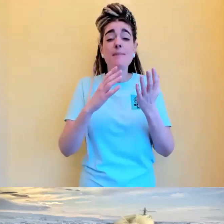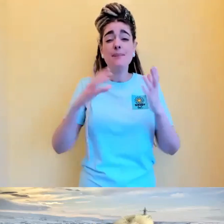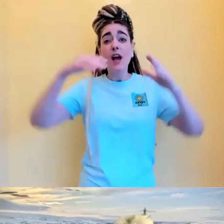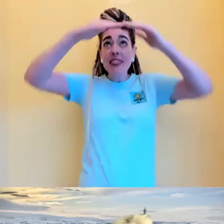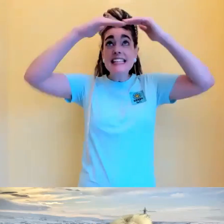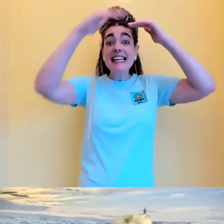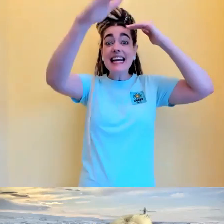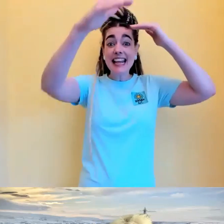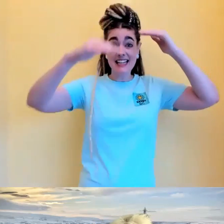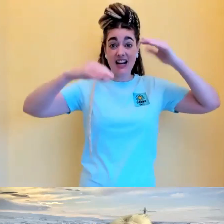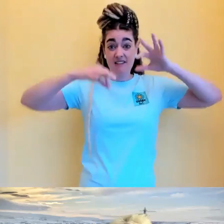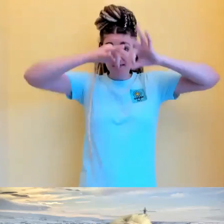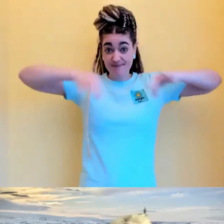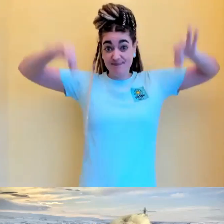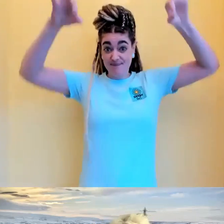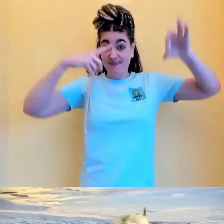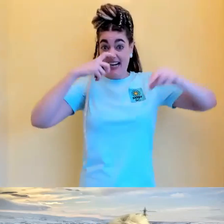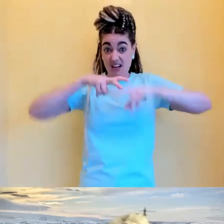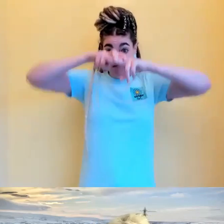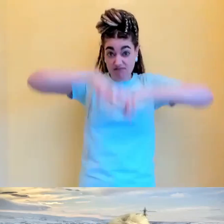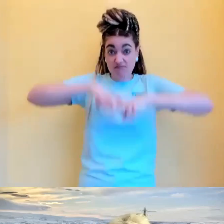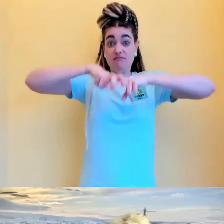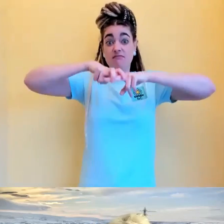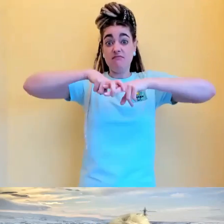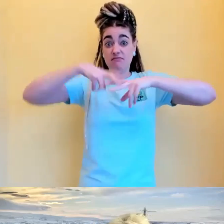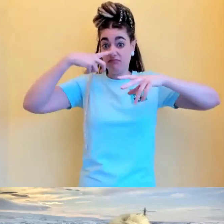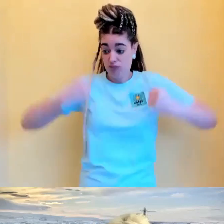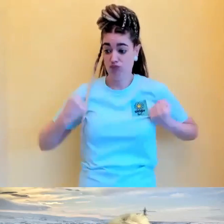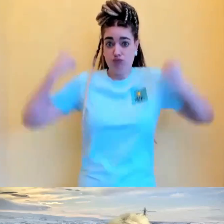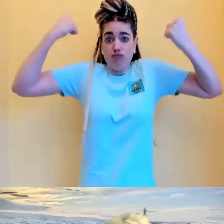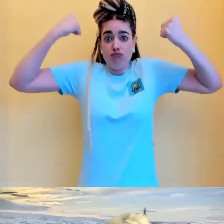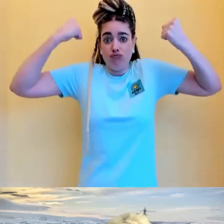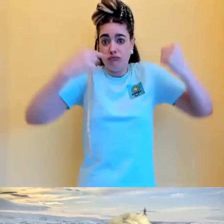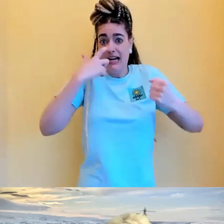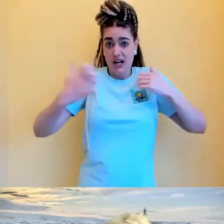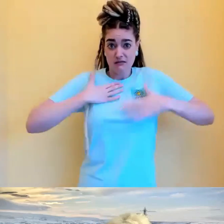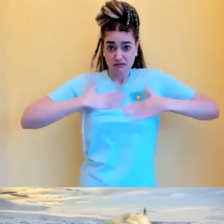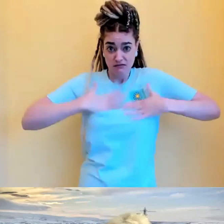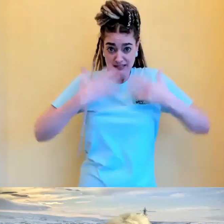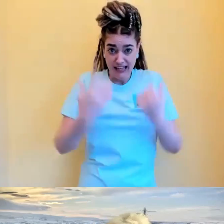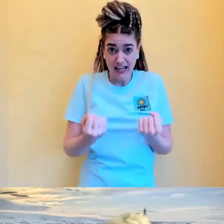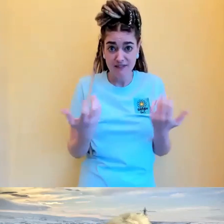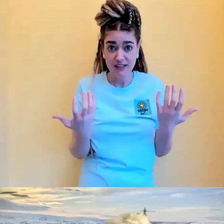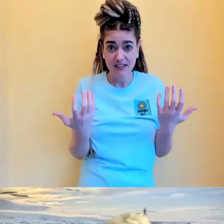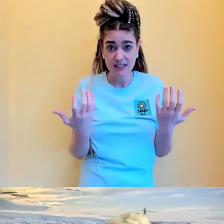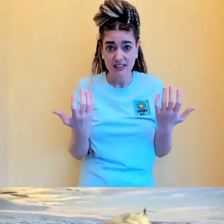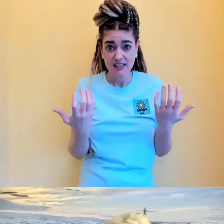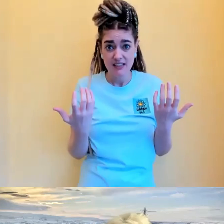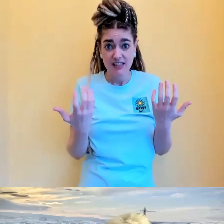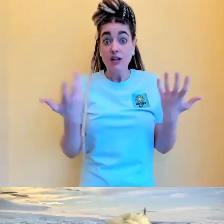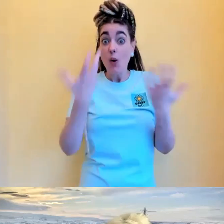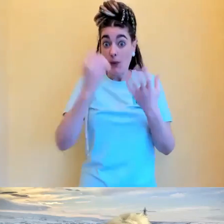out? No. So I'm in the process of collating a list, which is very extensive at the